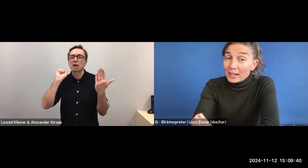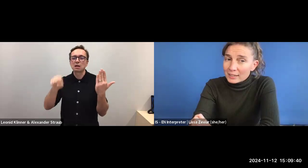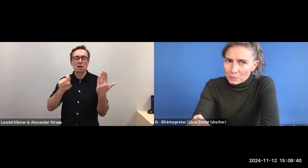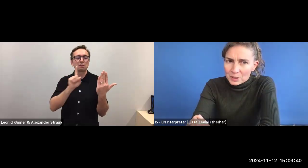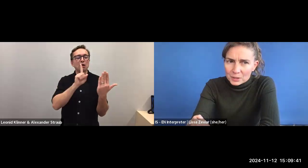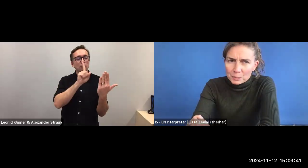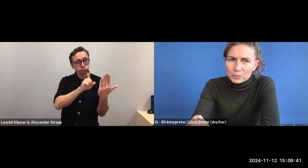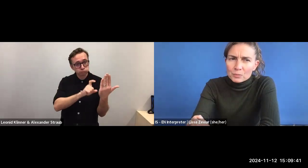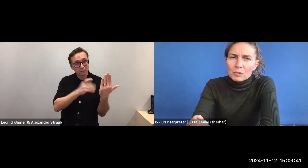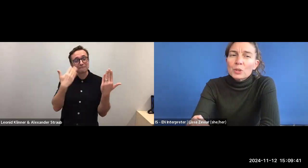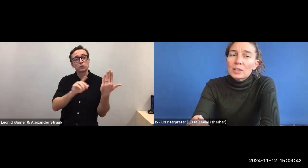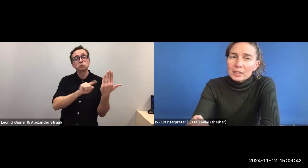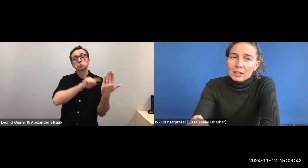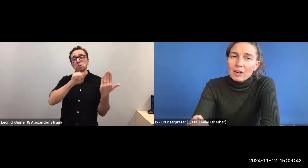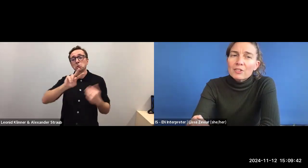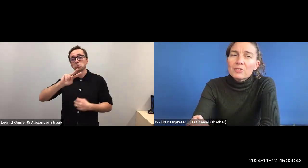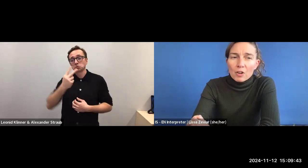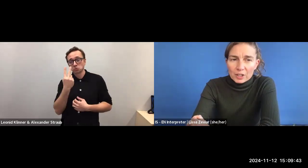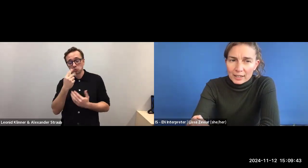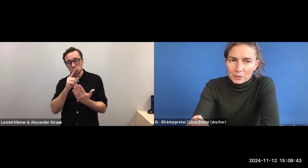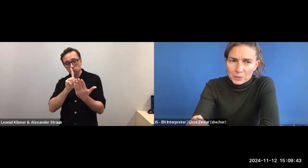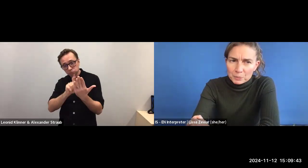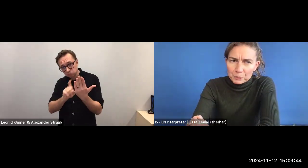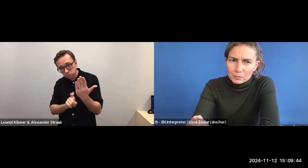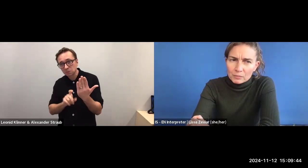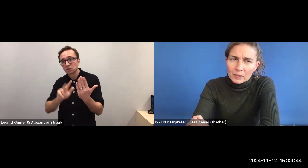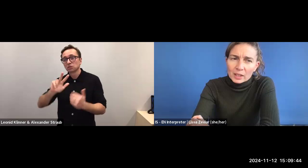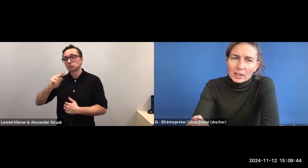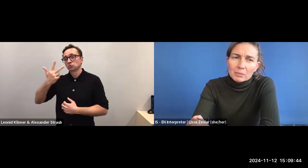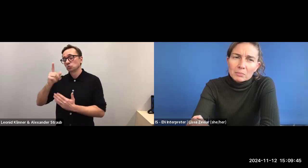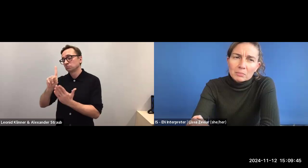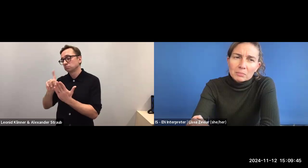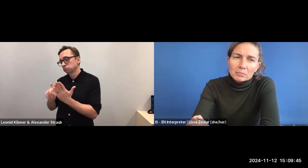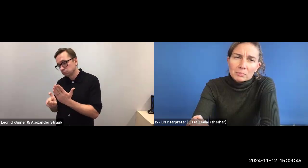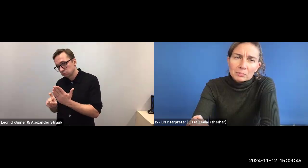when you go to the items, you can click on all the items.